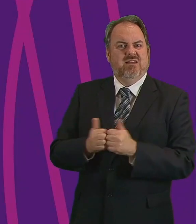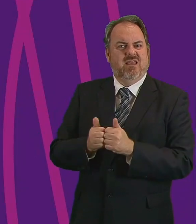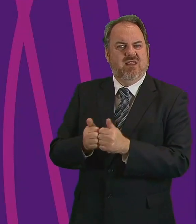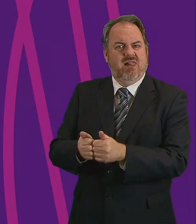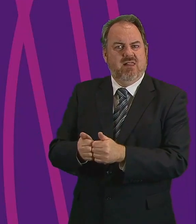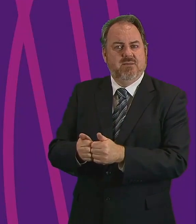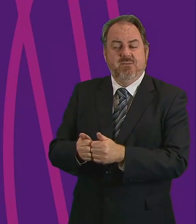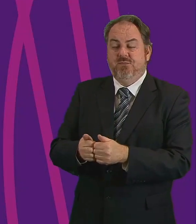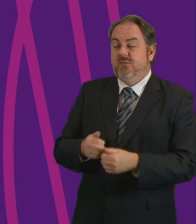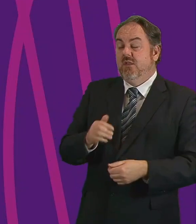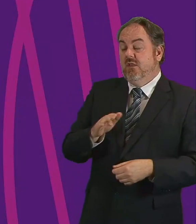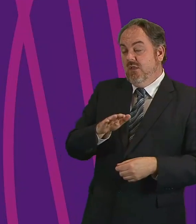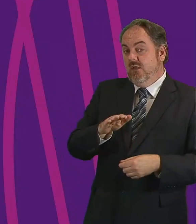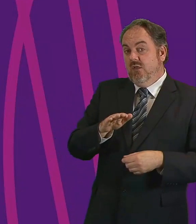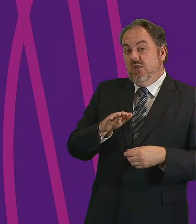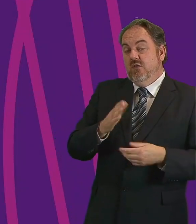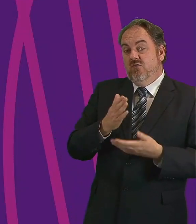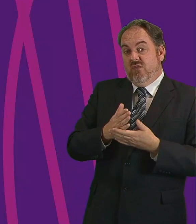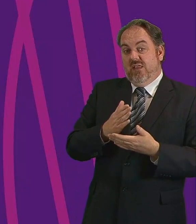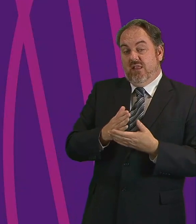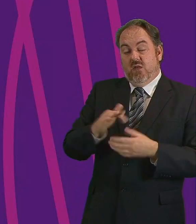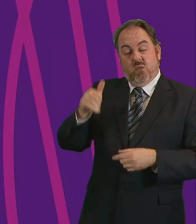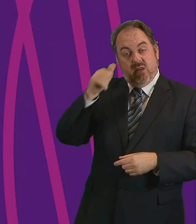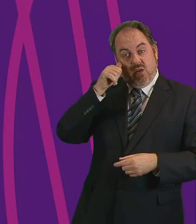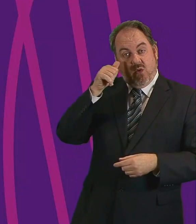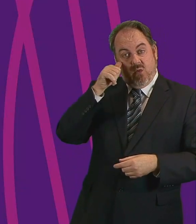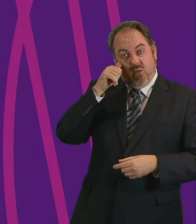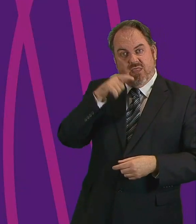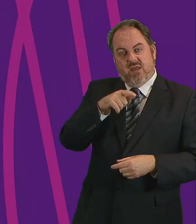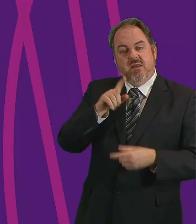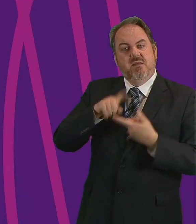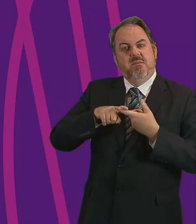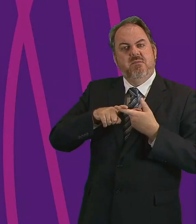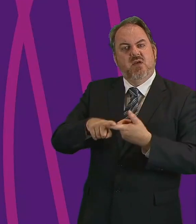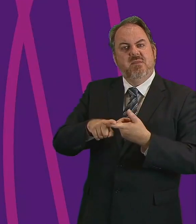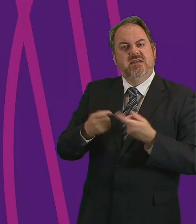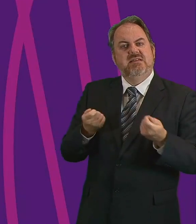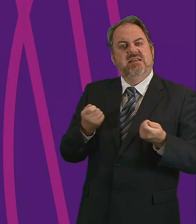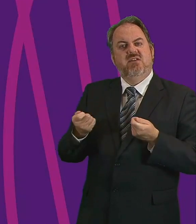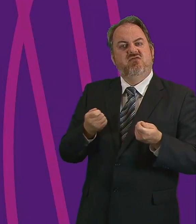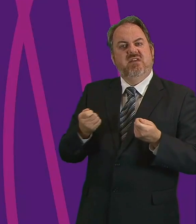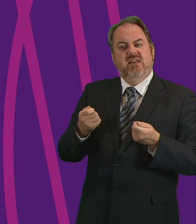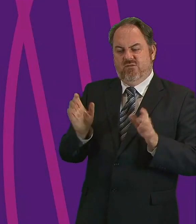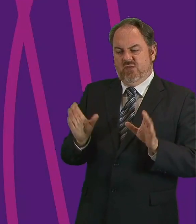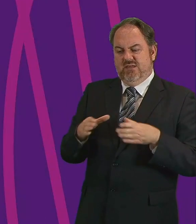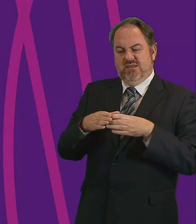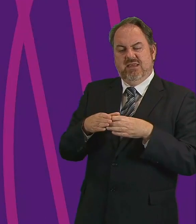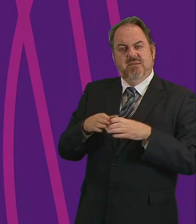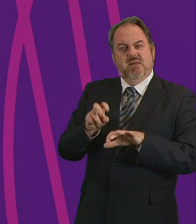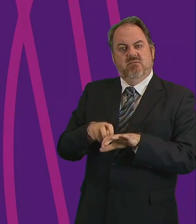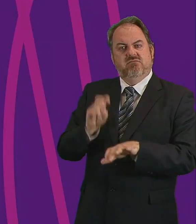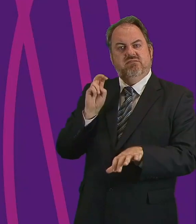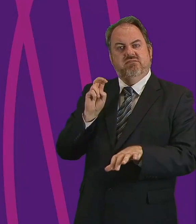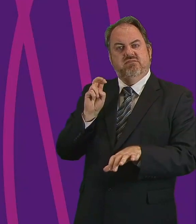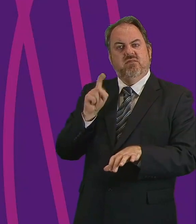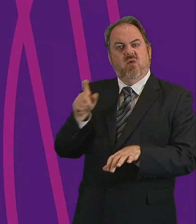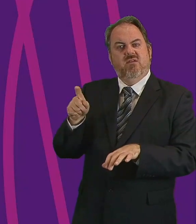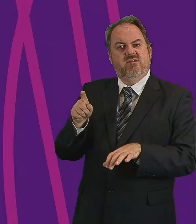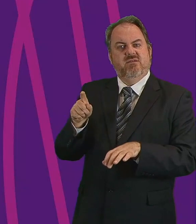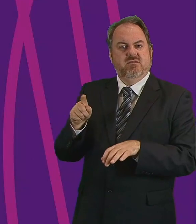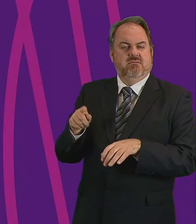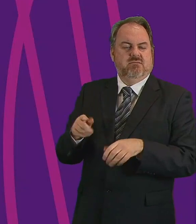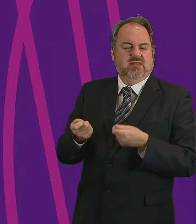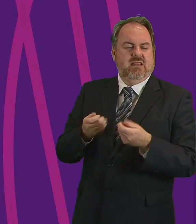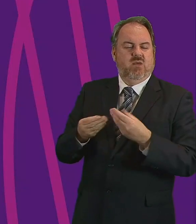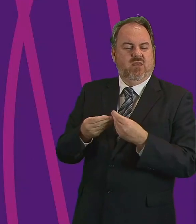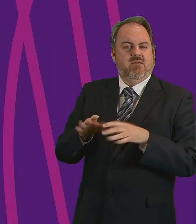Affairs Committee, the former Permanent Secretary at the Department for Exiting the European Union, Philip Rycroft, gave evidence.